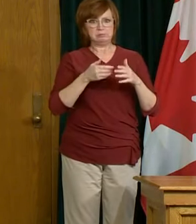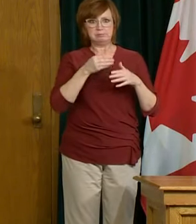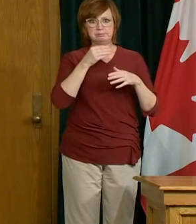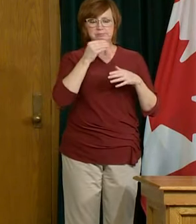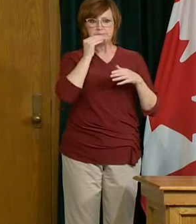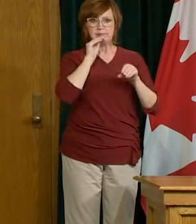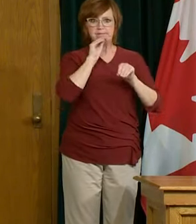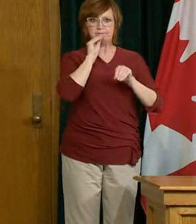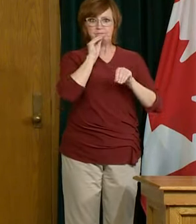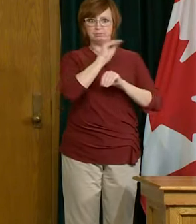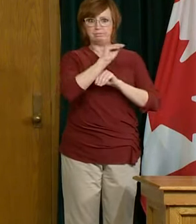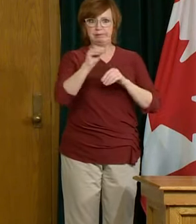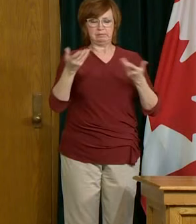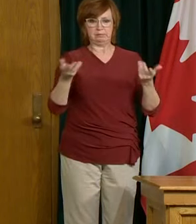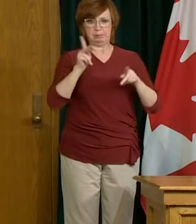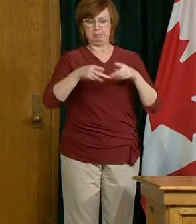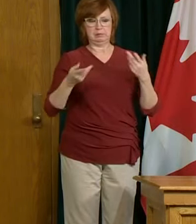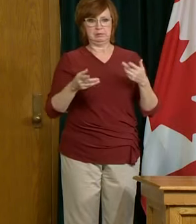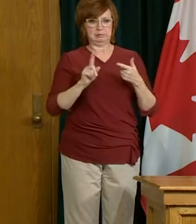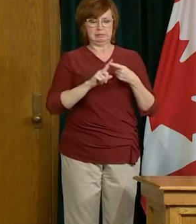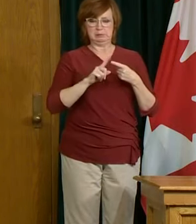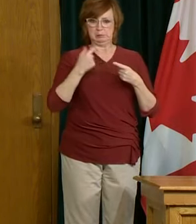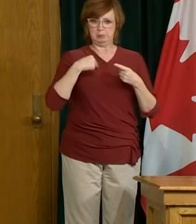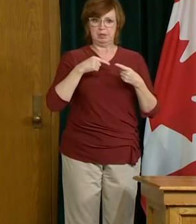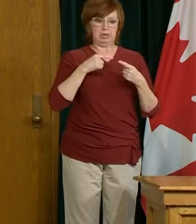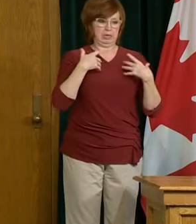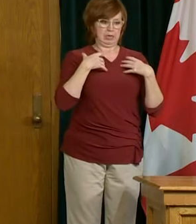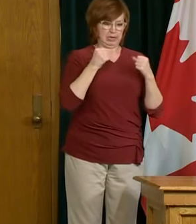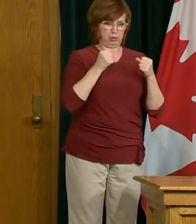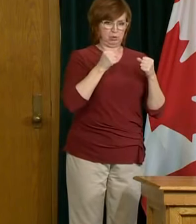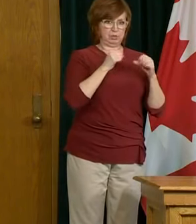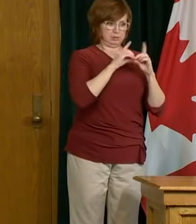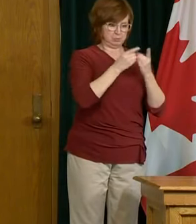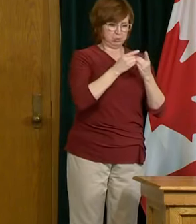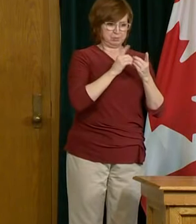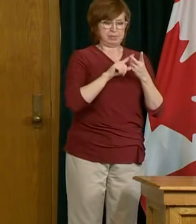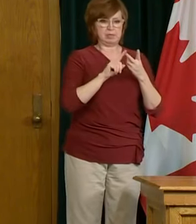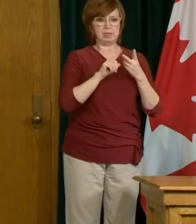health in partnership with agriculture is inspecting